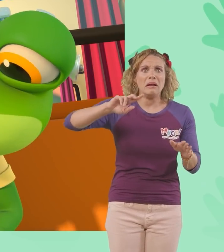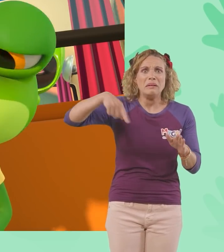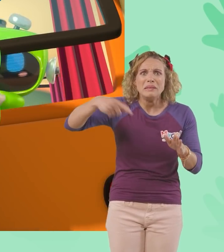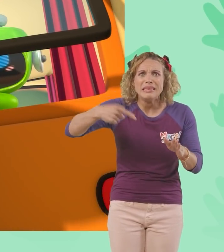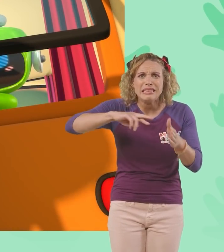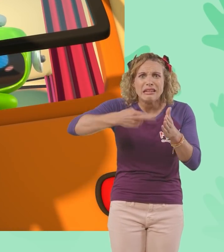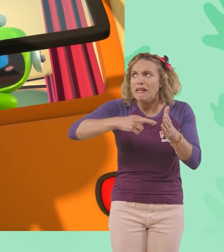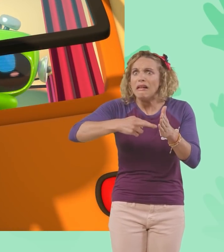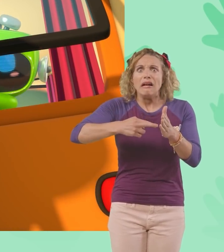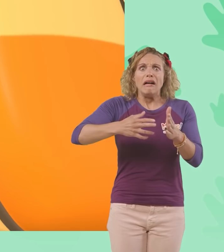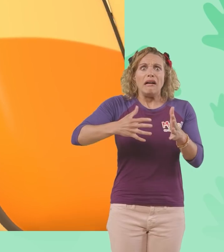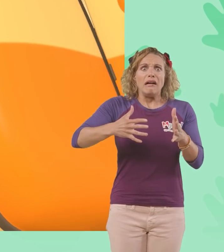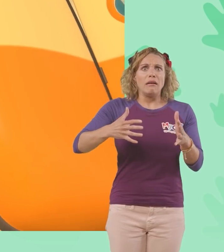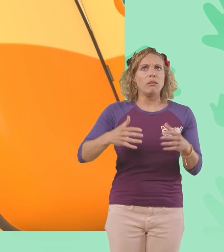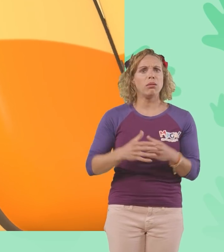Spinning screwdrivers!